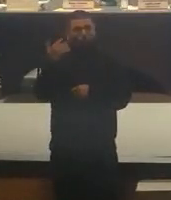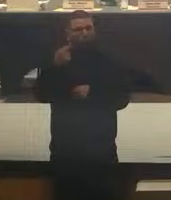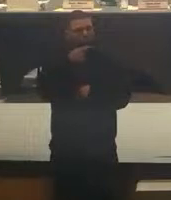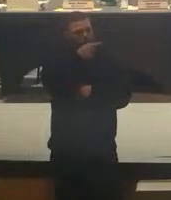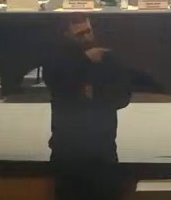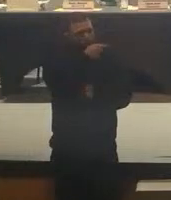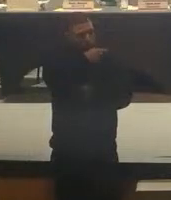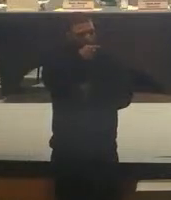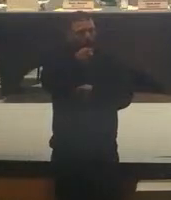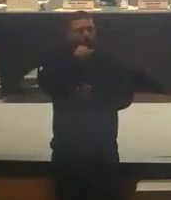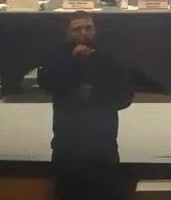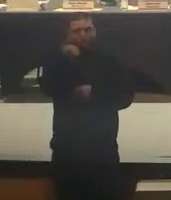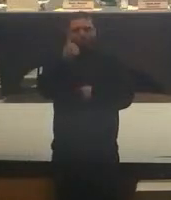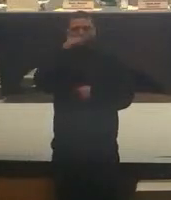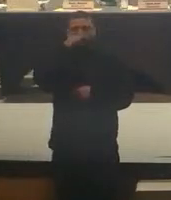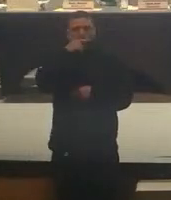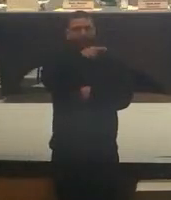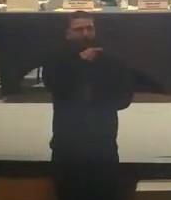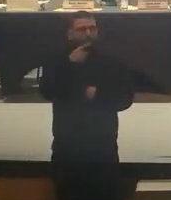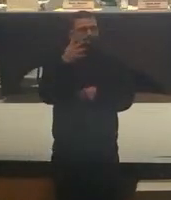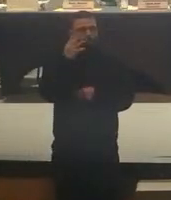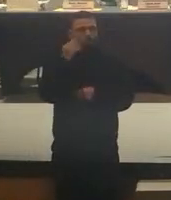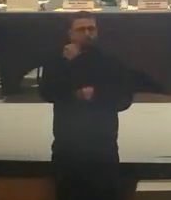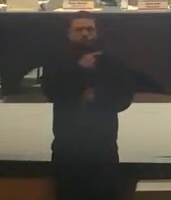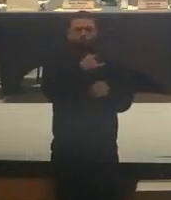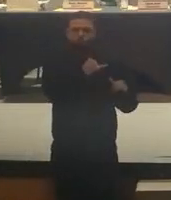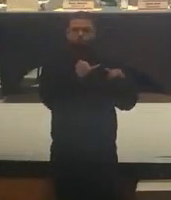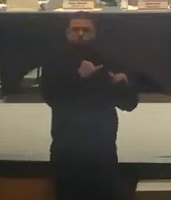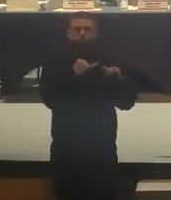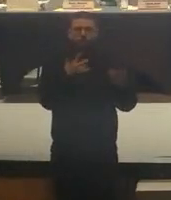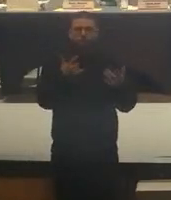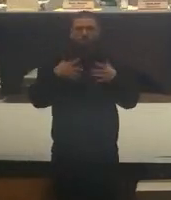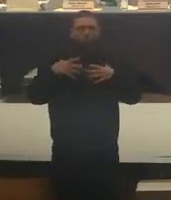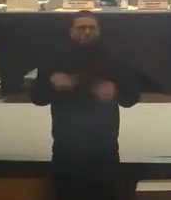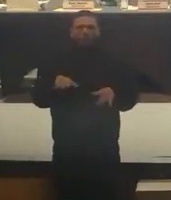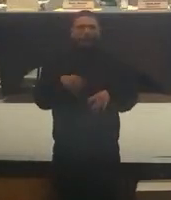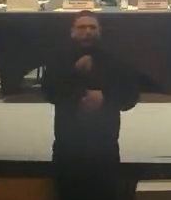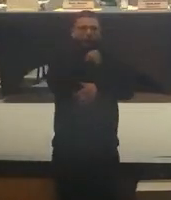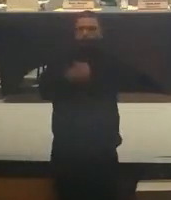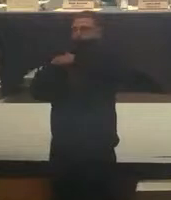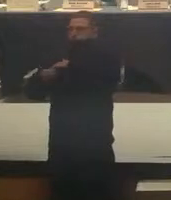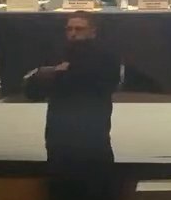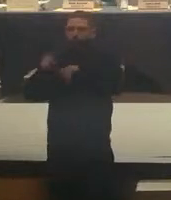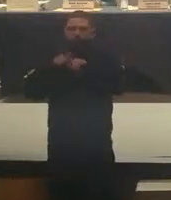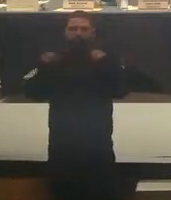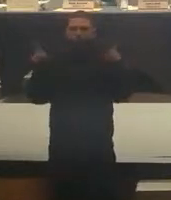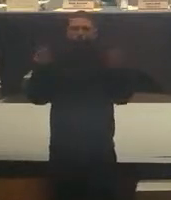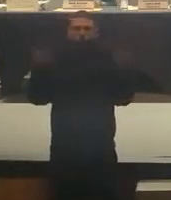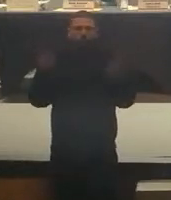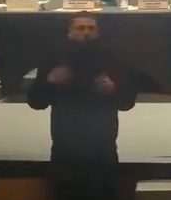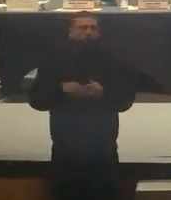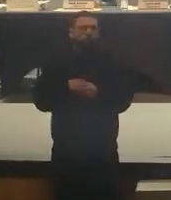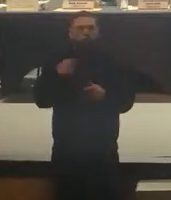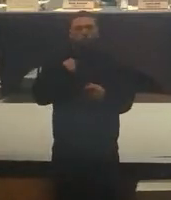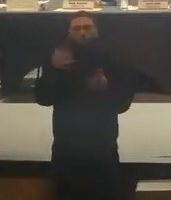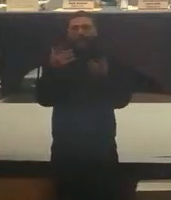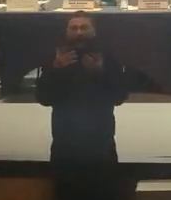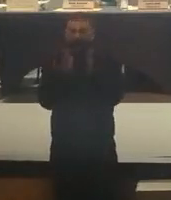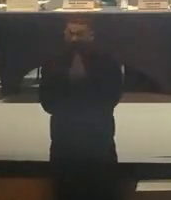classmates love Del Webb. I want to get rezoned, and just asking, hopefully,